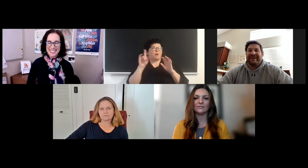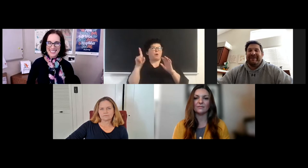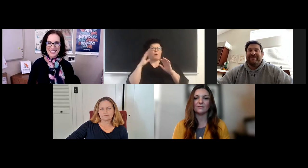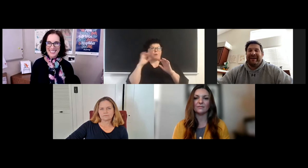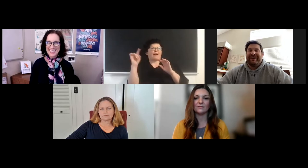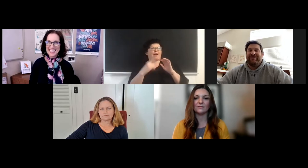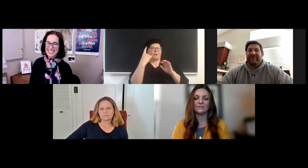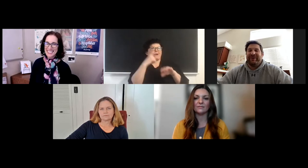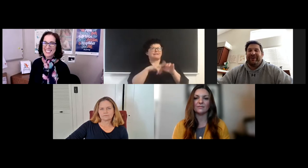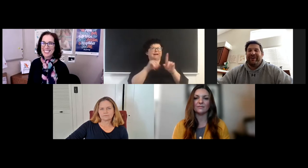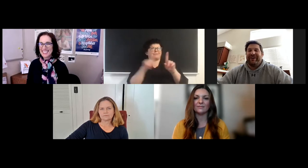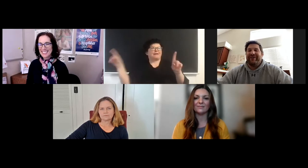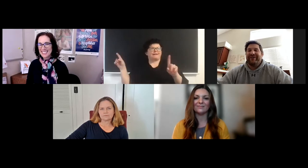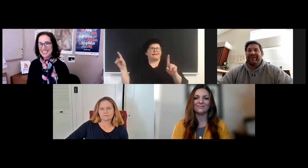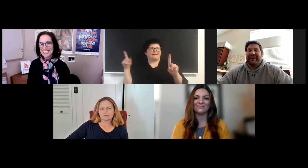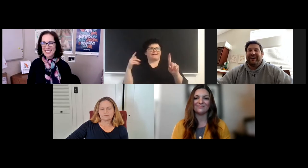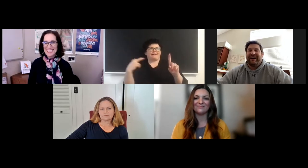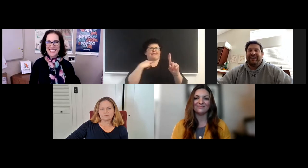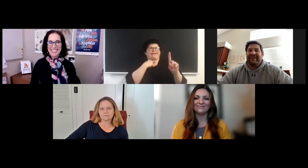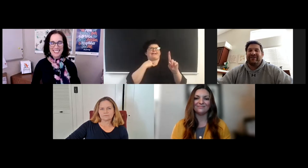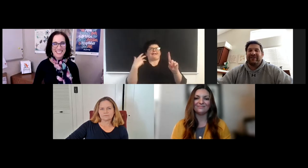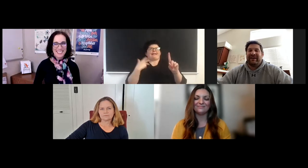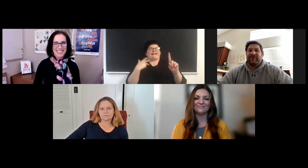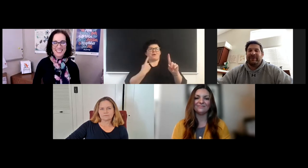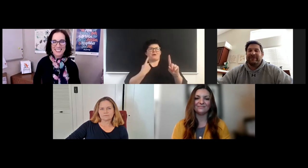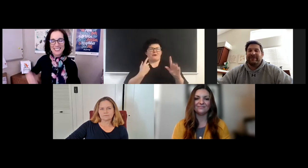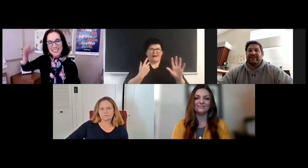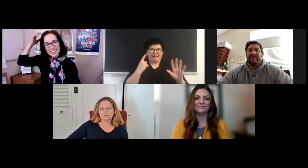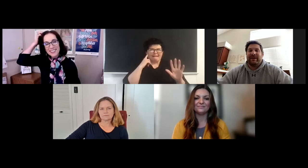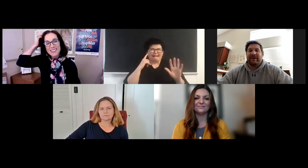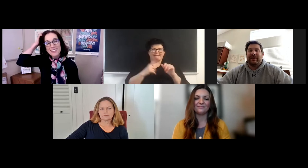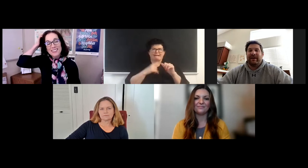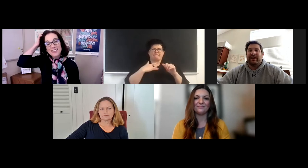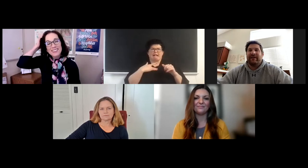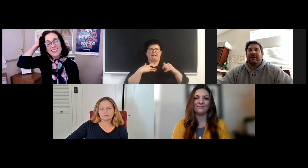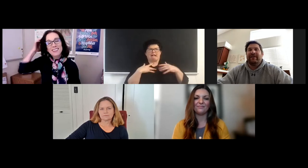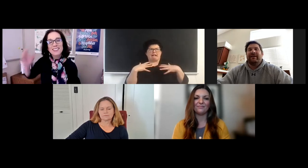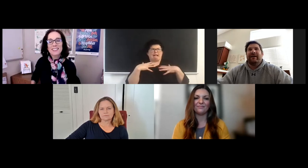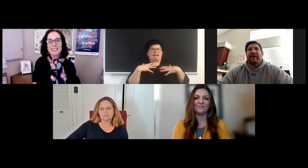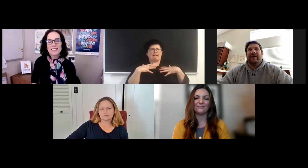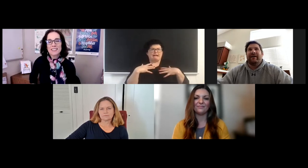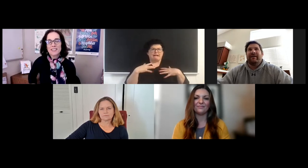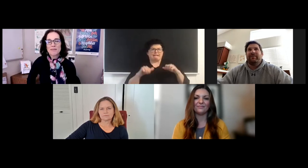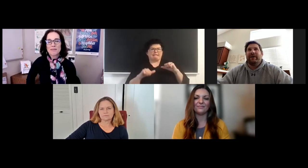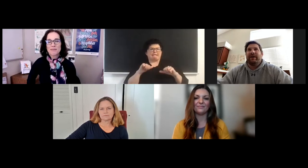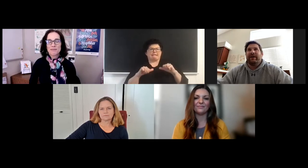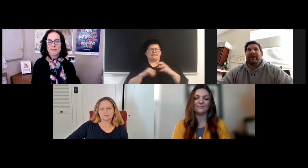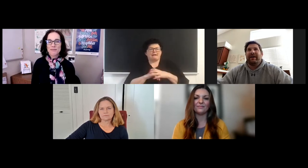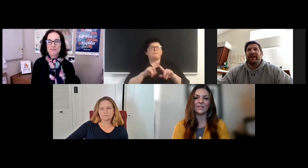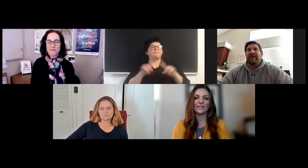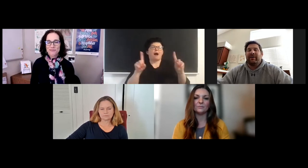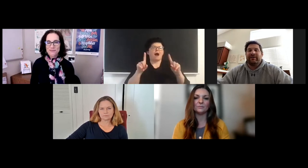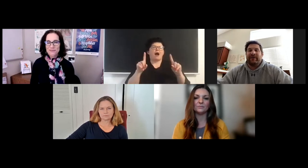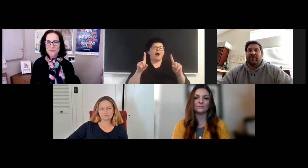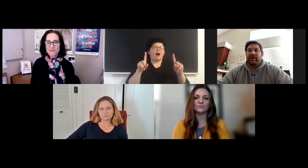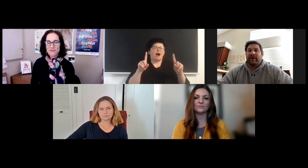that time, and then we were on our own, I think initially that was intimidating. And but